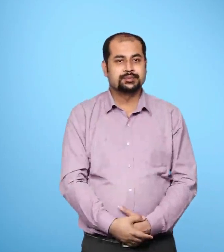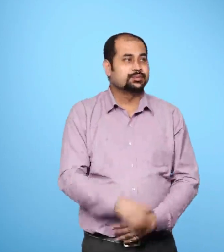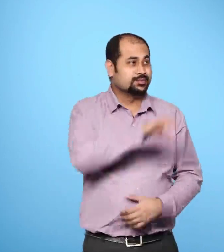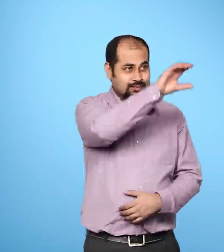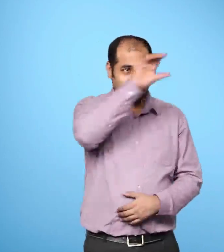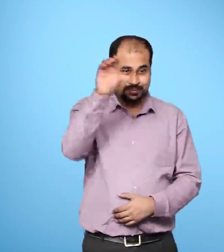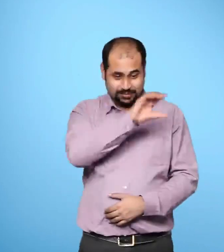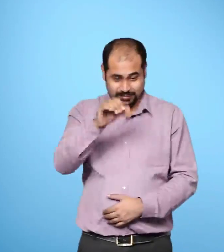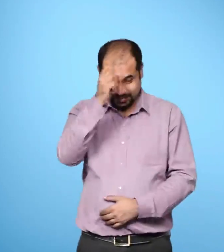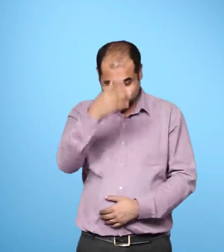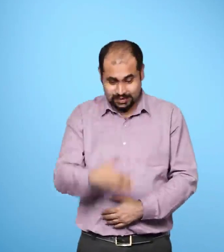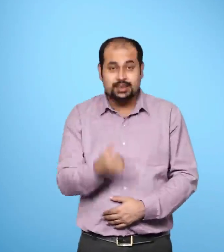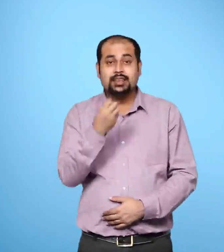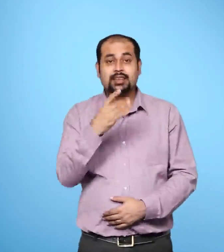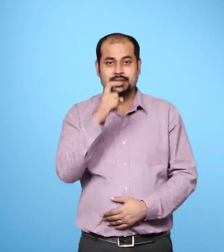and 7 rows is given.